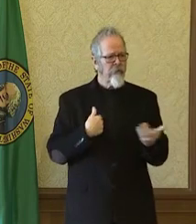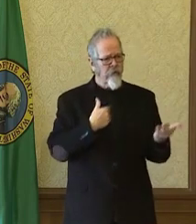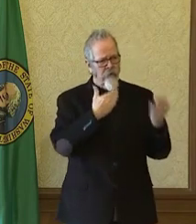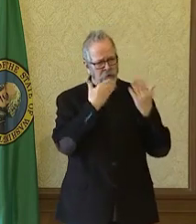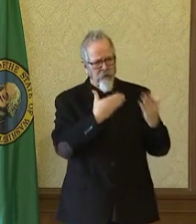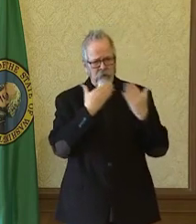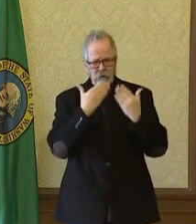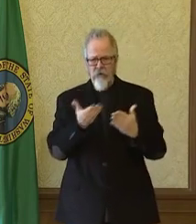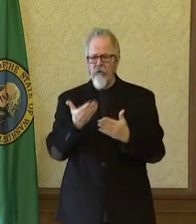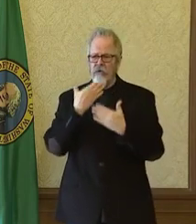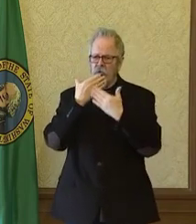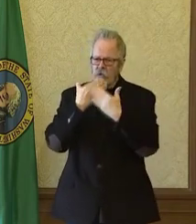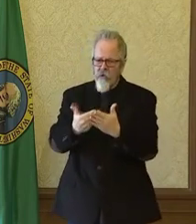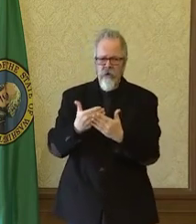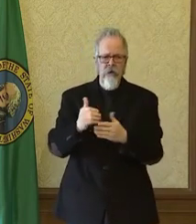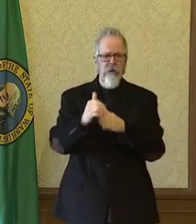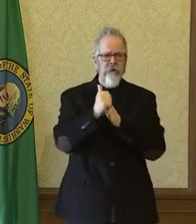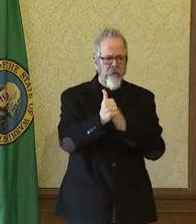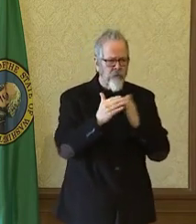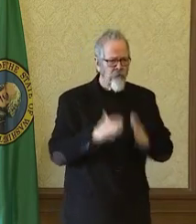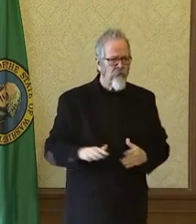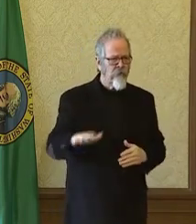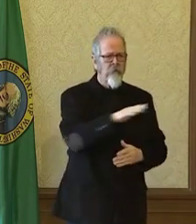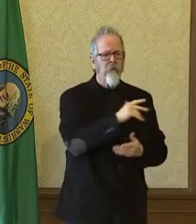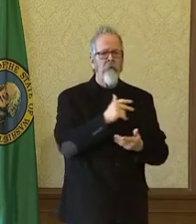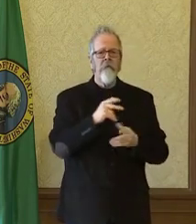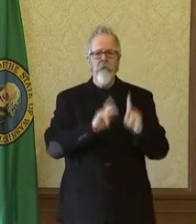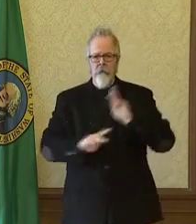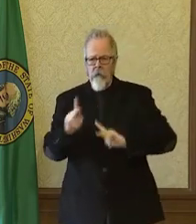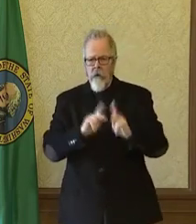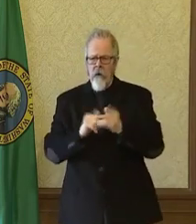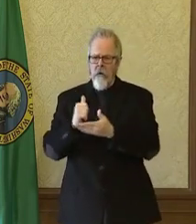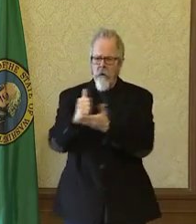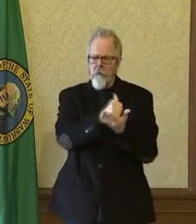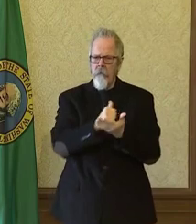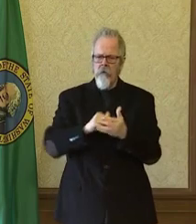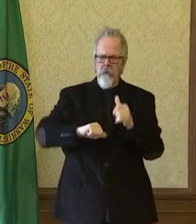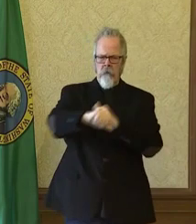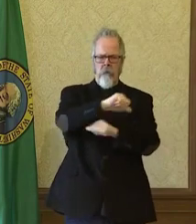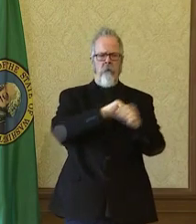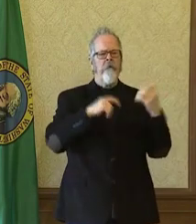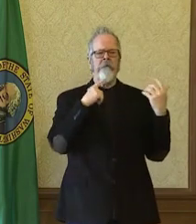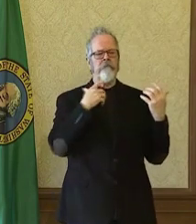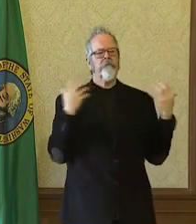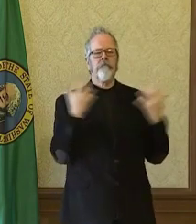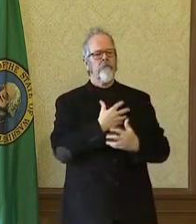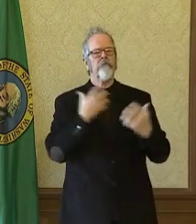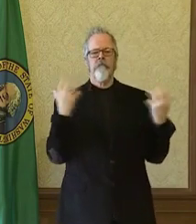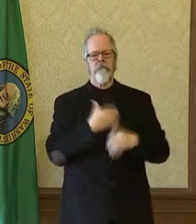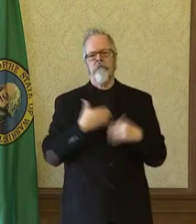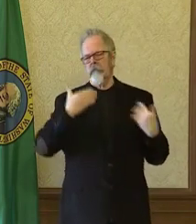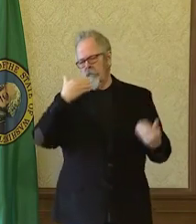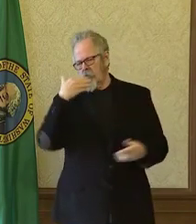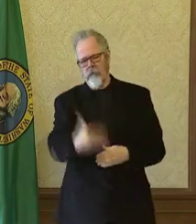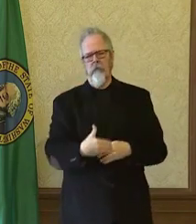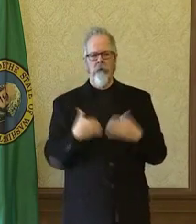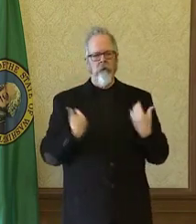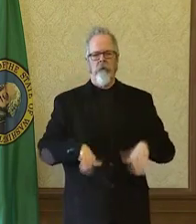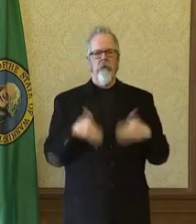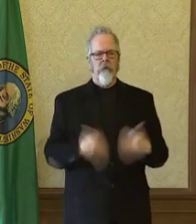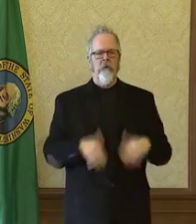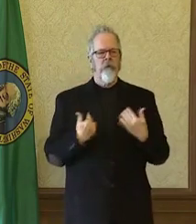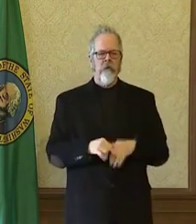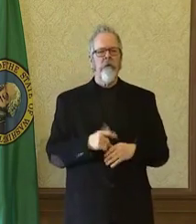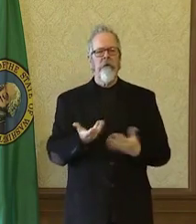most at risk. But this isn't just generosity. Since small businesses make up nearly half of our regional